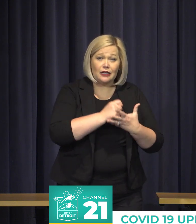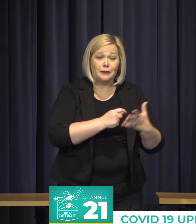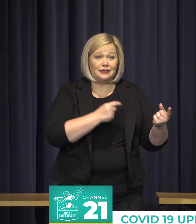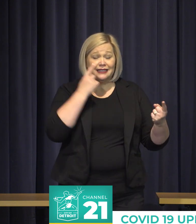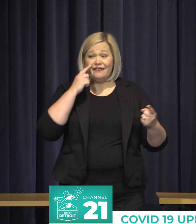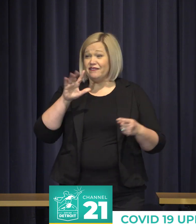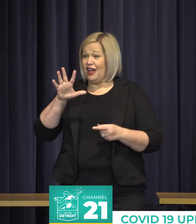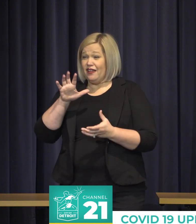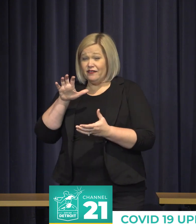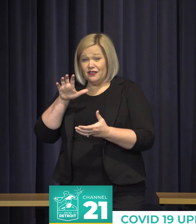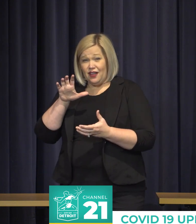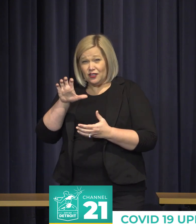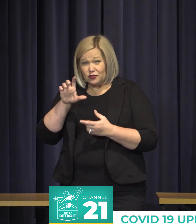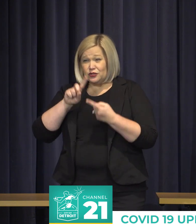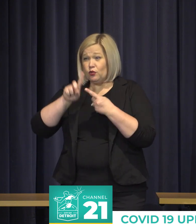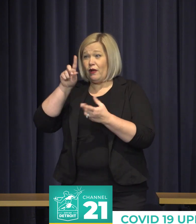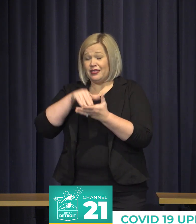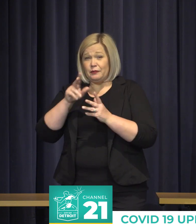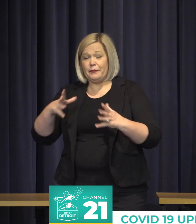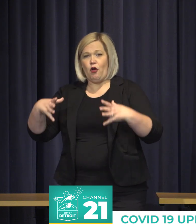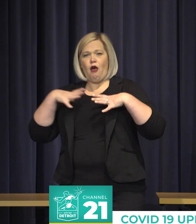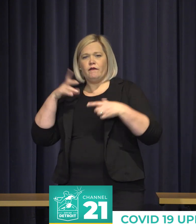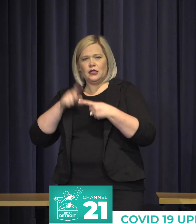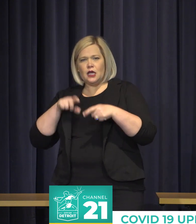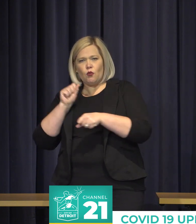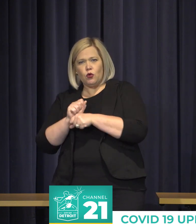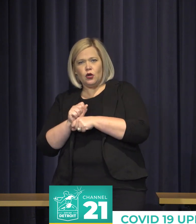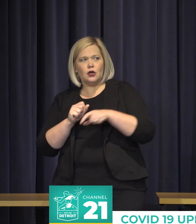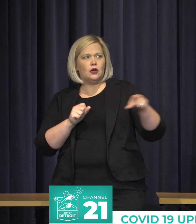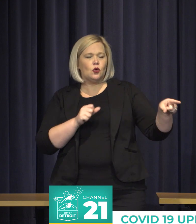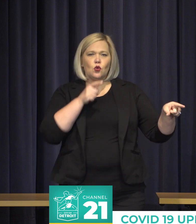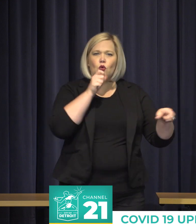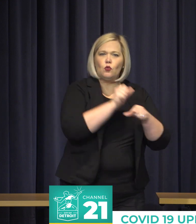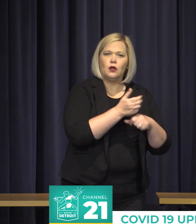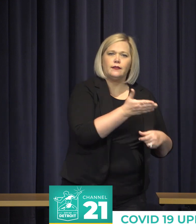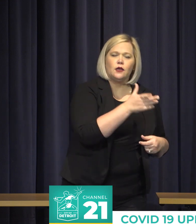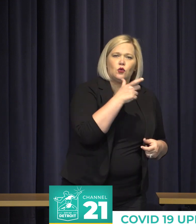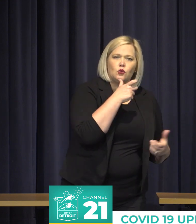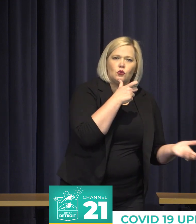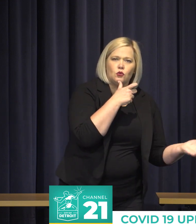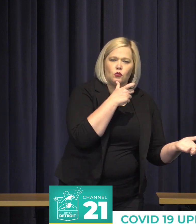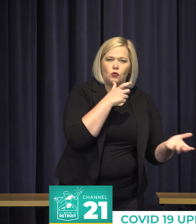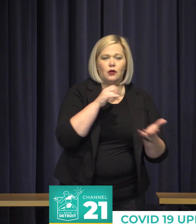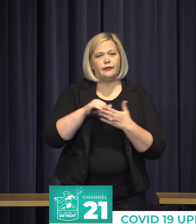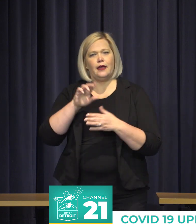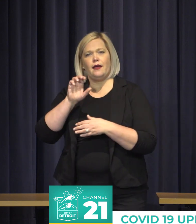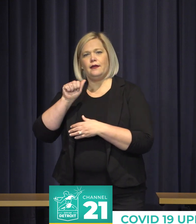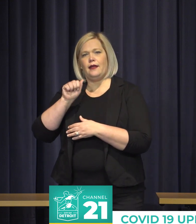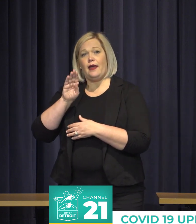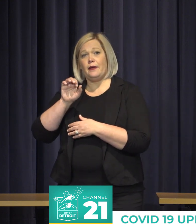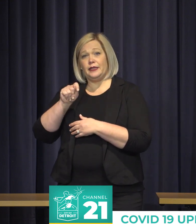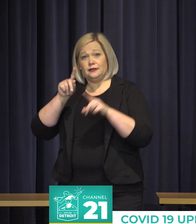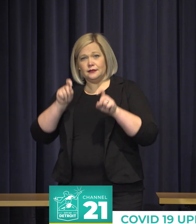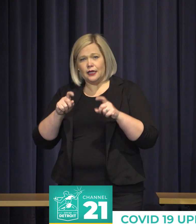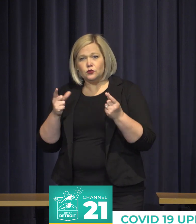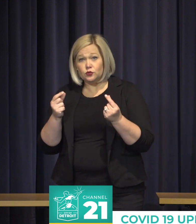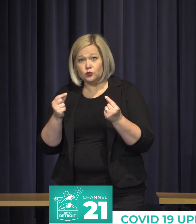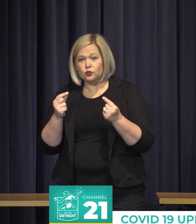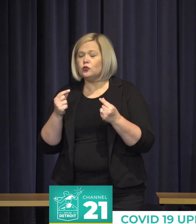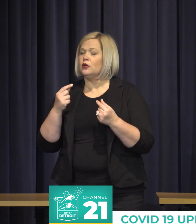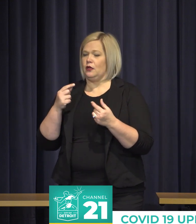1,000 healthcare workers who are off on quarantine. What the Abbott test is going to do is allow the hospitals to